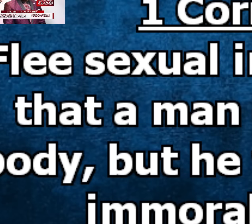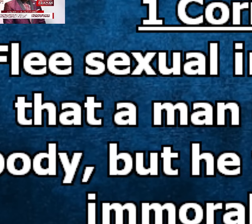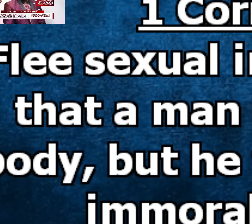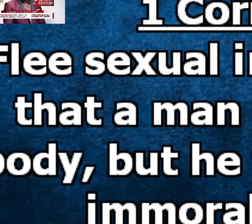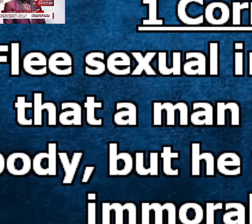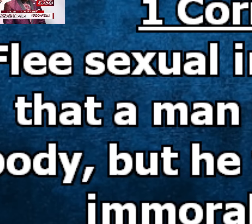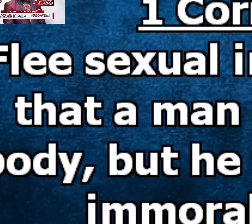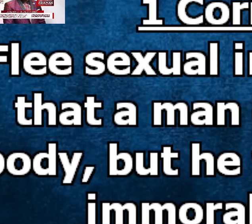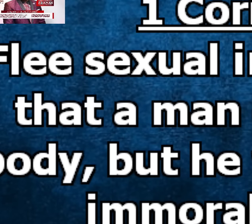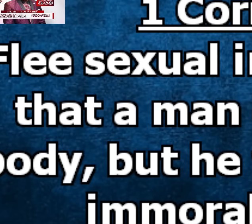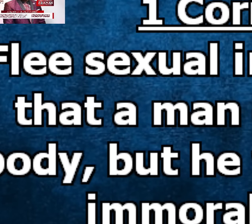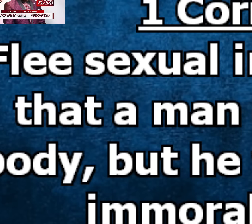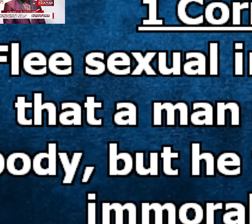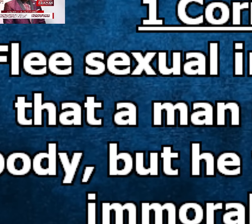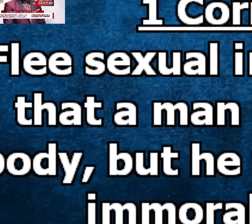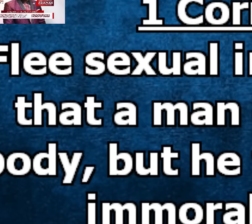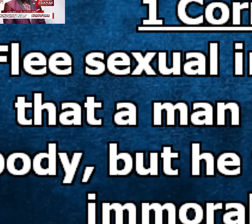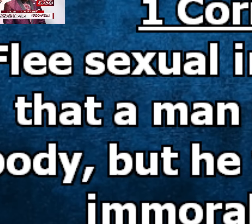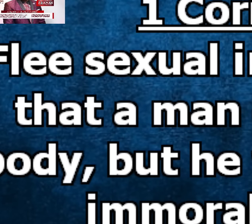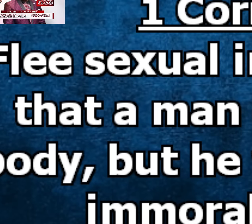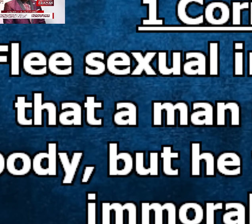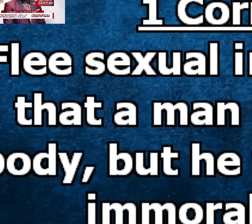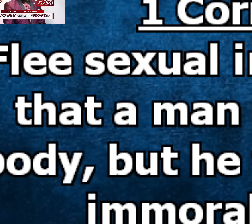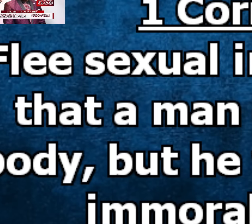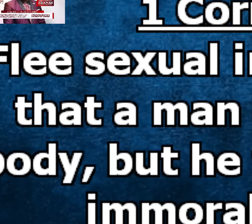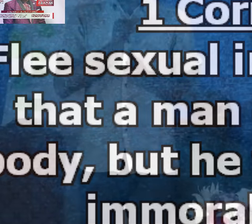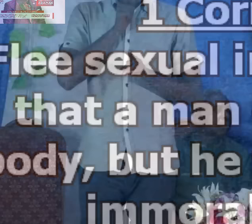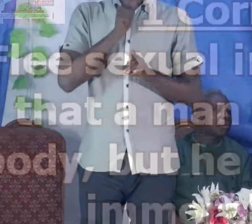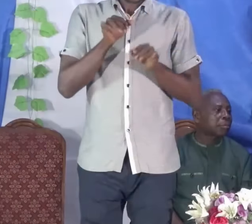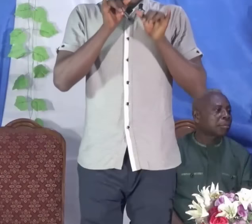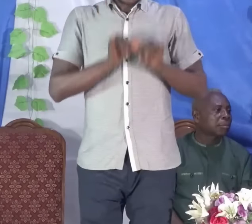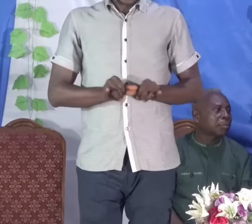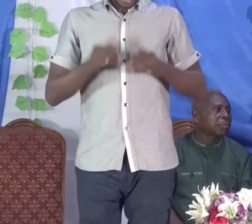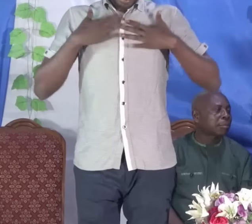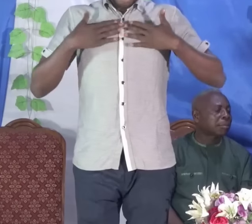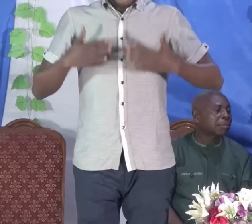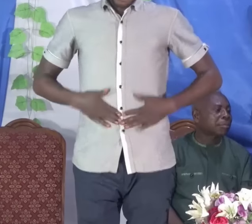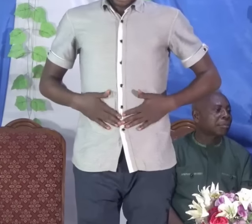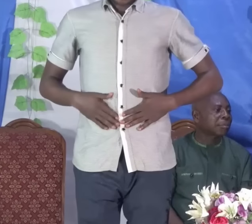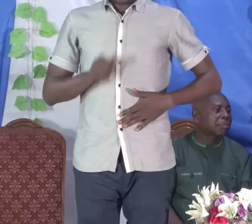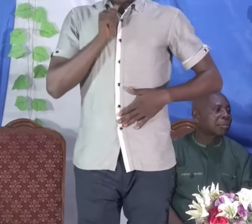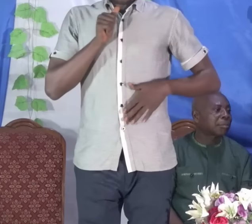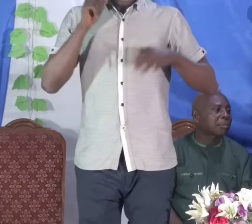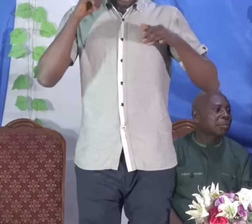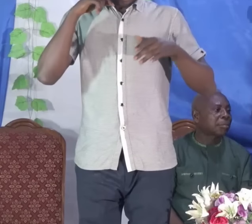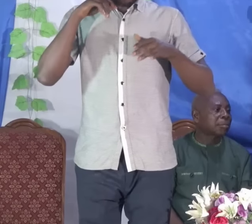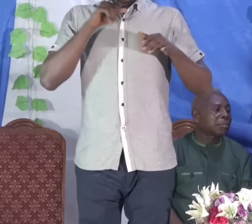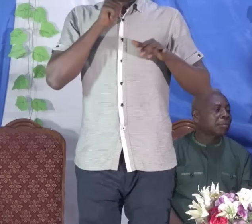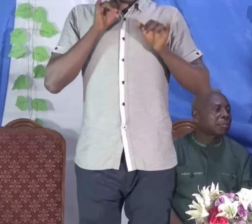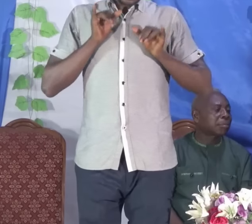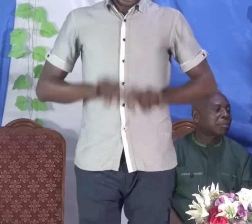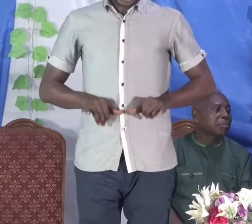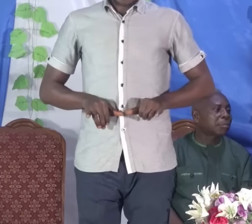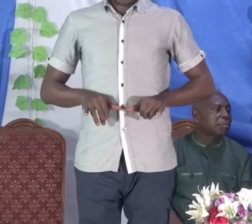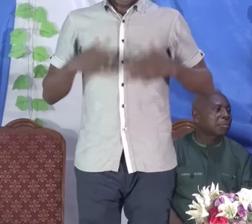onipa eye no eni ni nipa dua yi mu te ni ye o boni biara onipa eye no